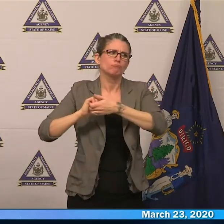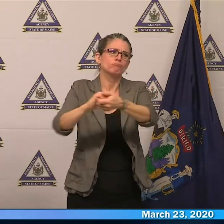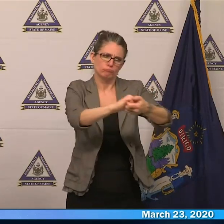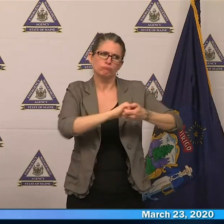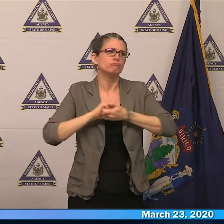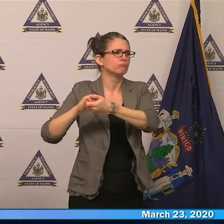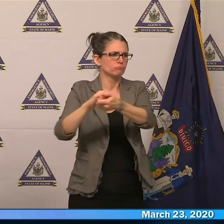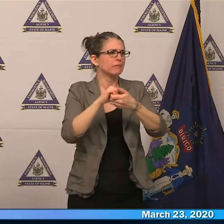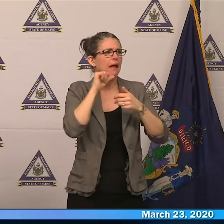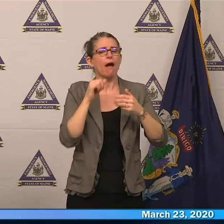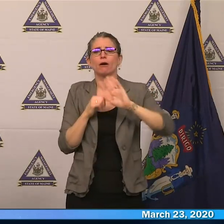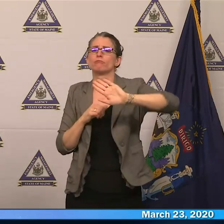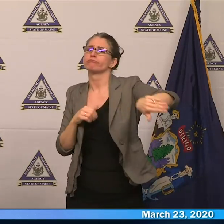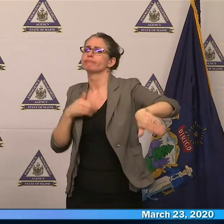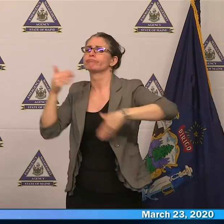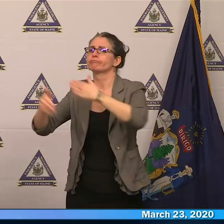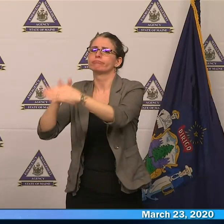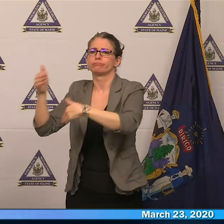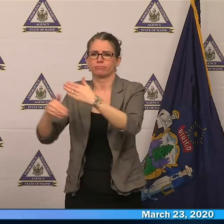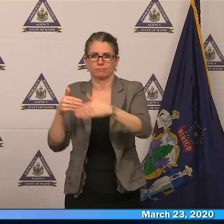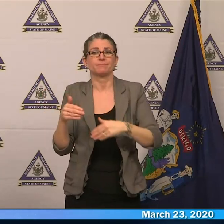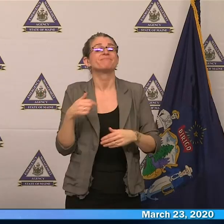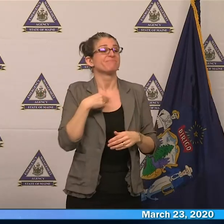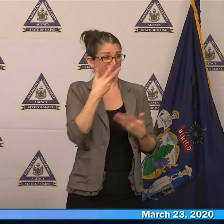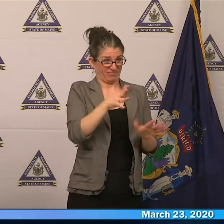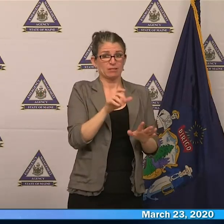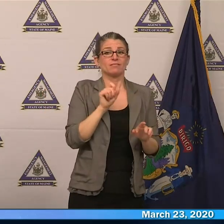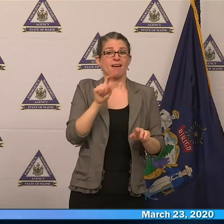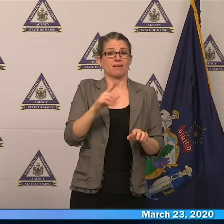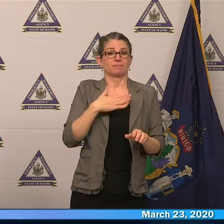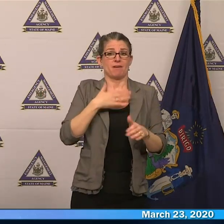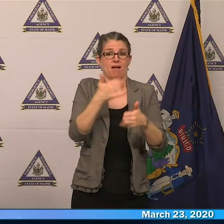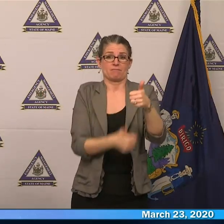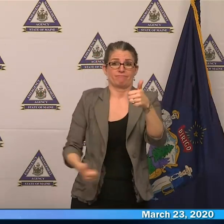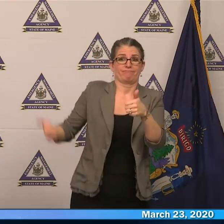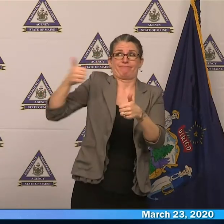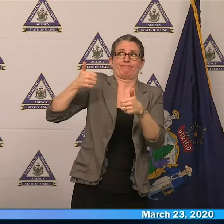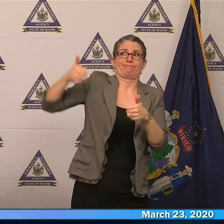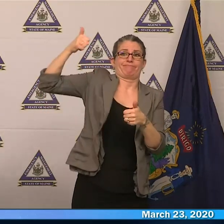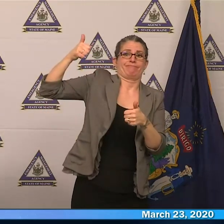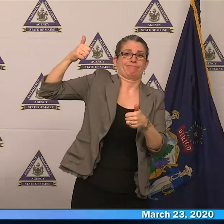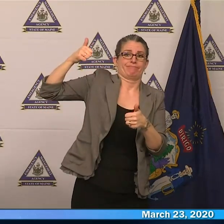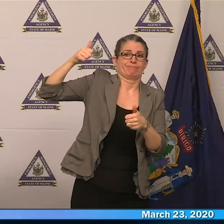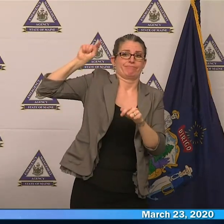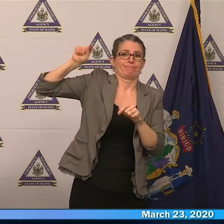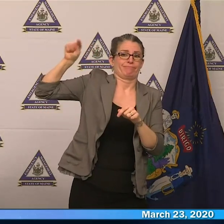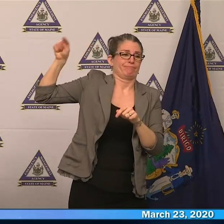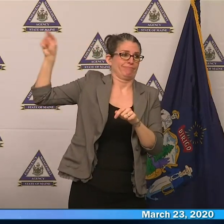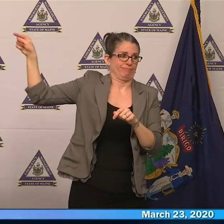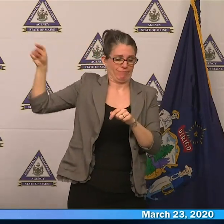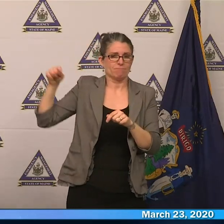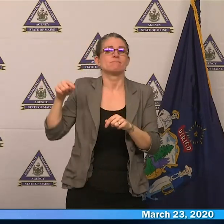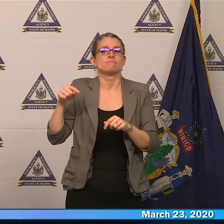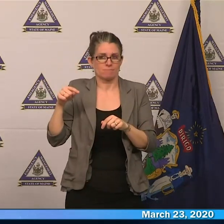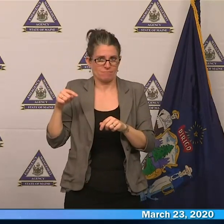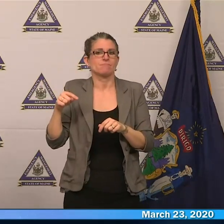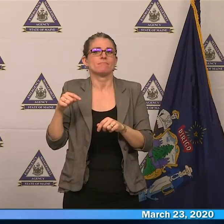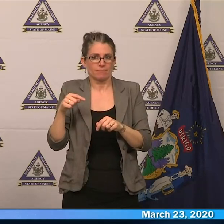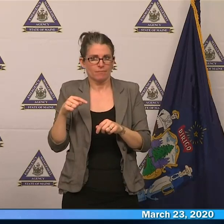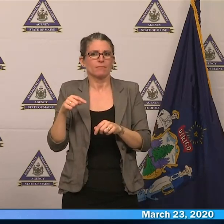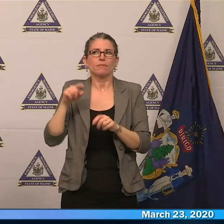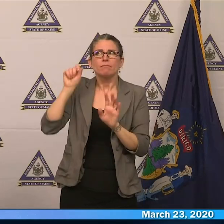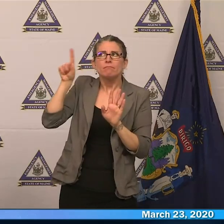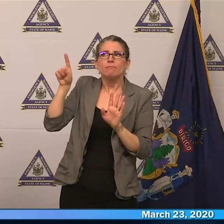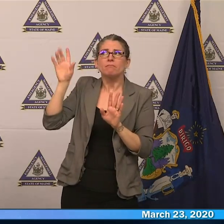my senior deputy within the Maine CDC to have a standing call with the director of operations at Ocean View every